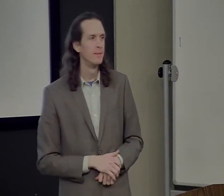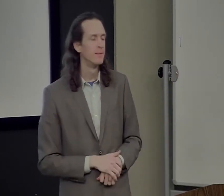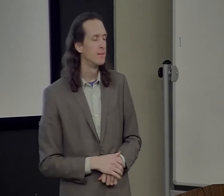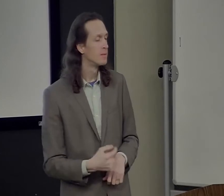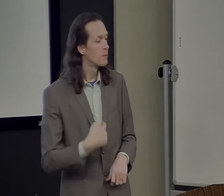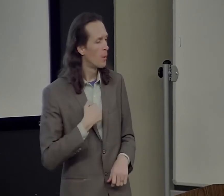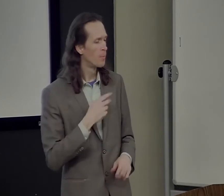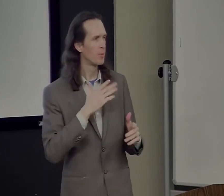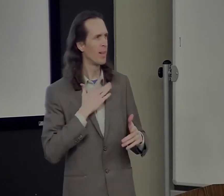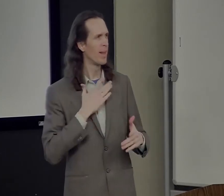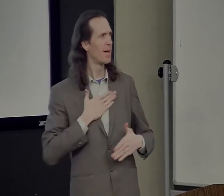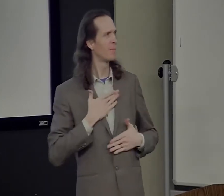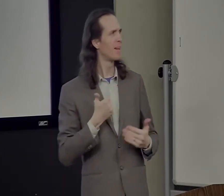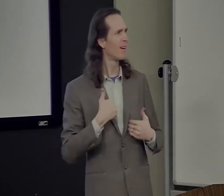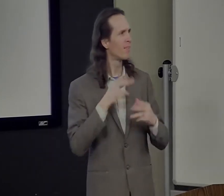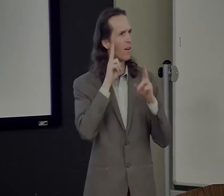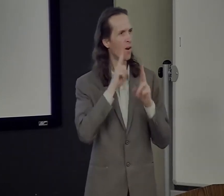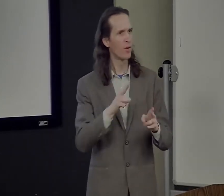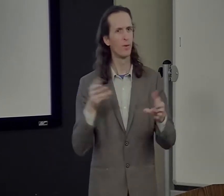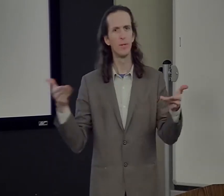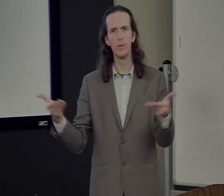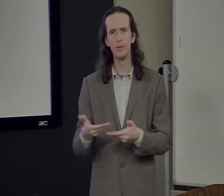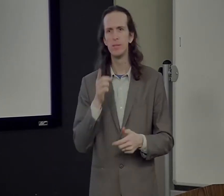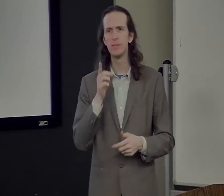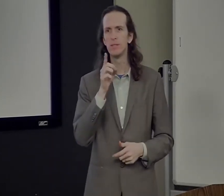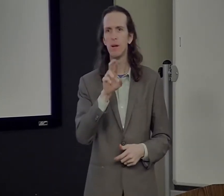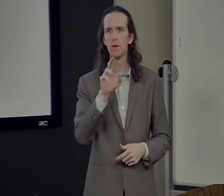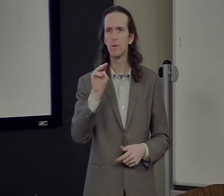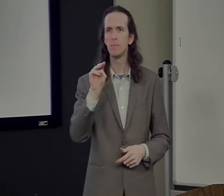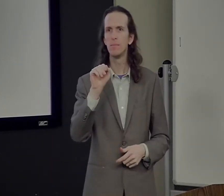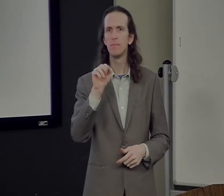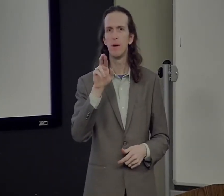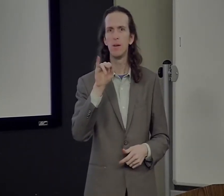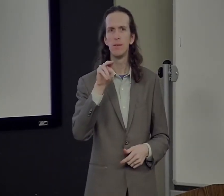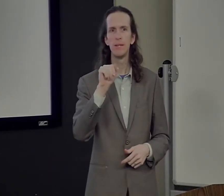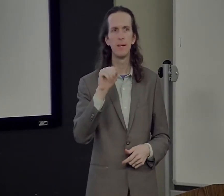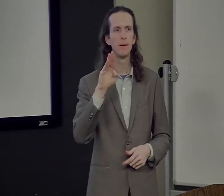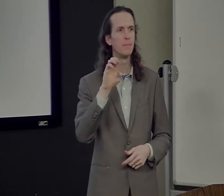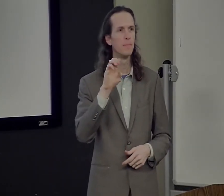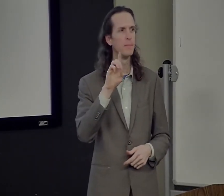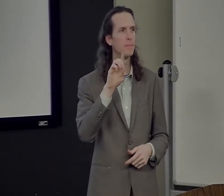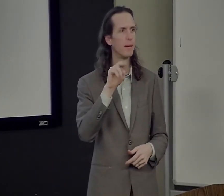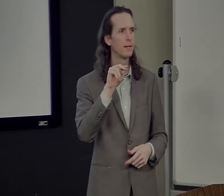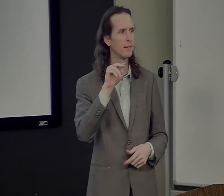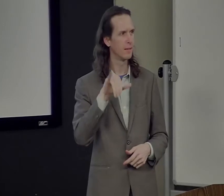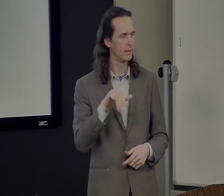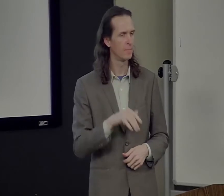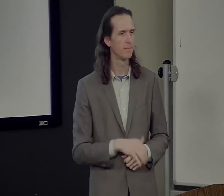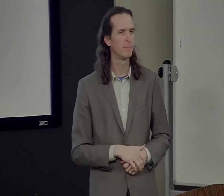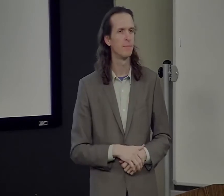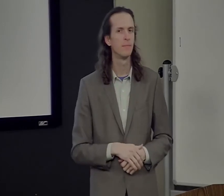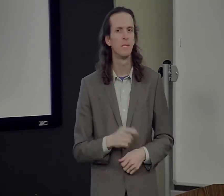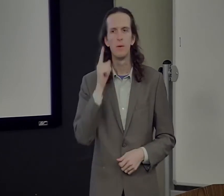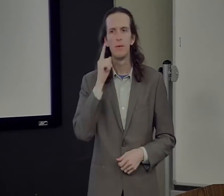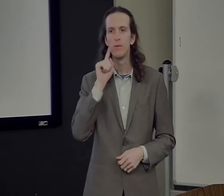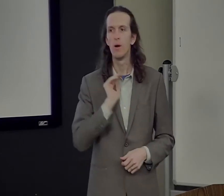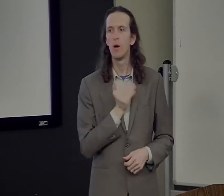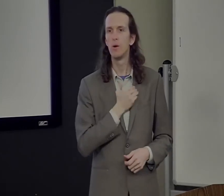So hello everybody, thank you for coming today. So today we're happy to have the honor to introduce you today to Dr. Marina